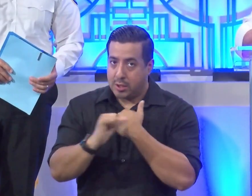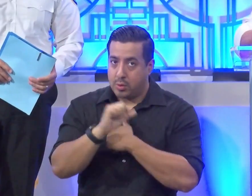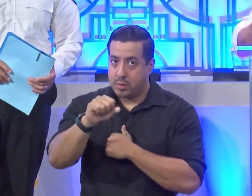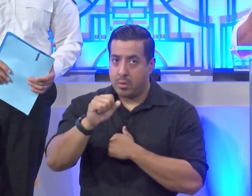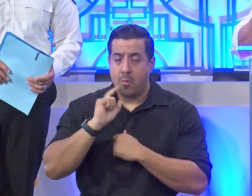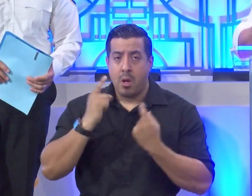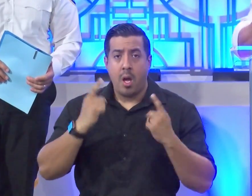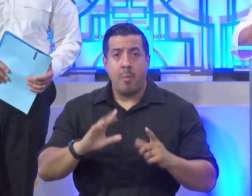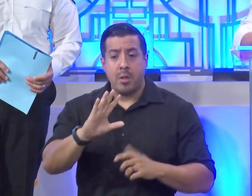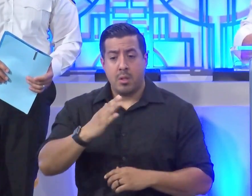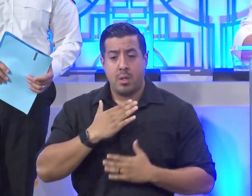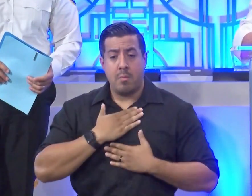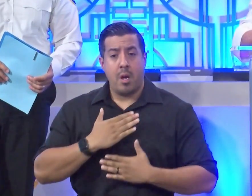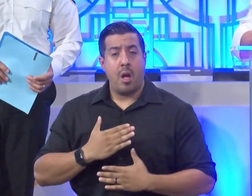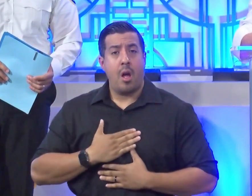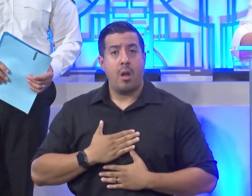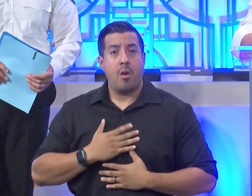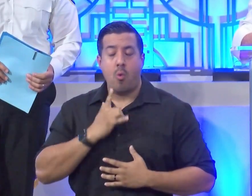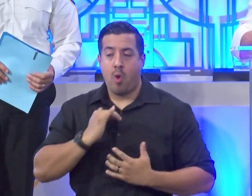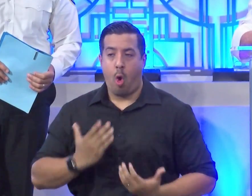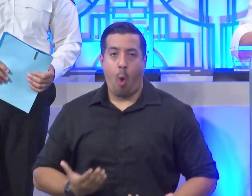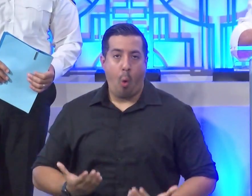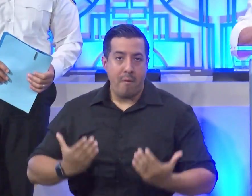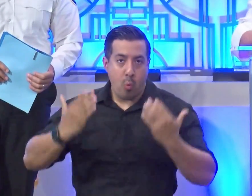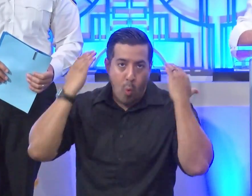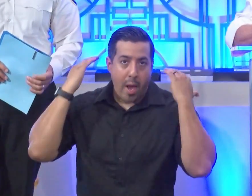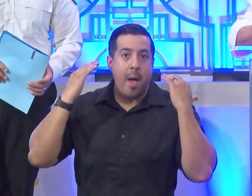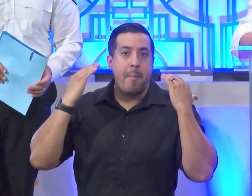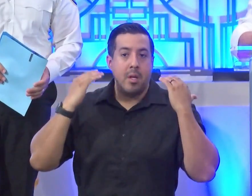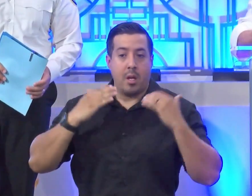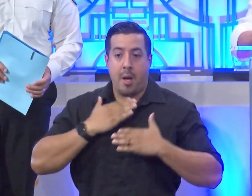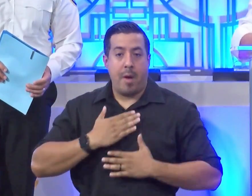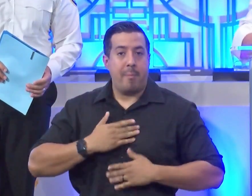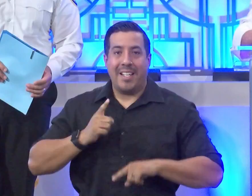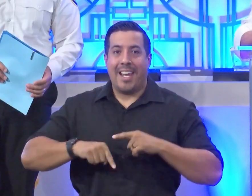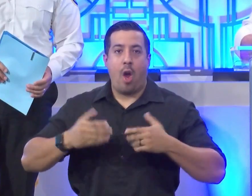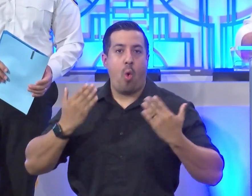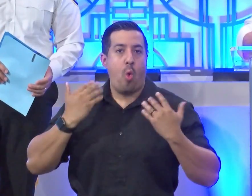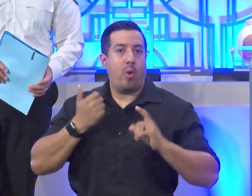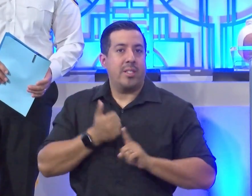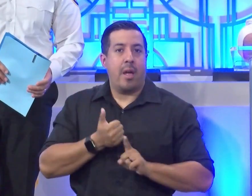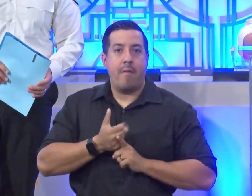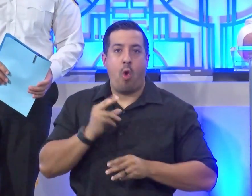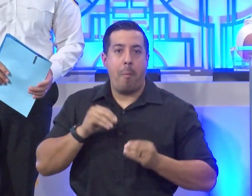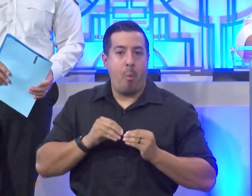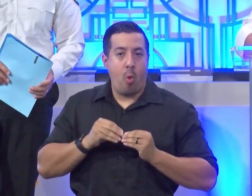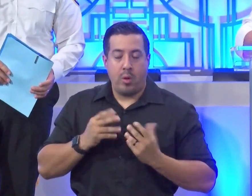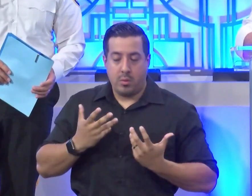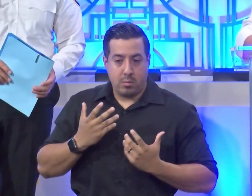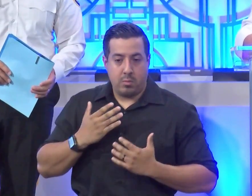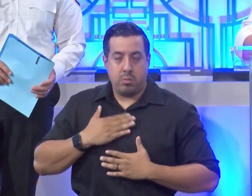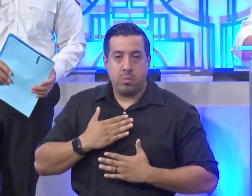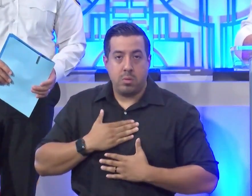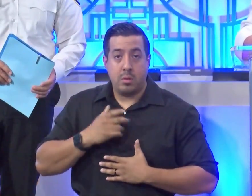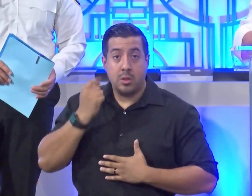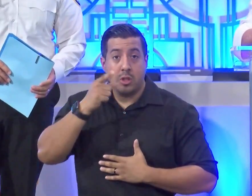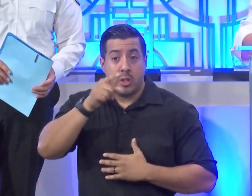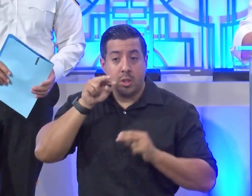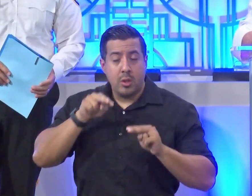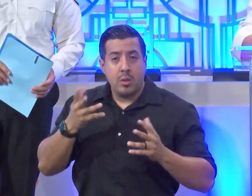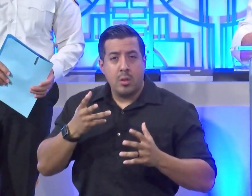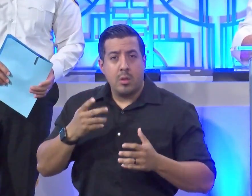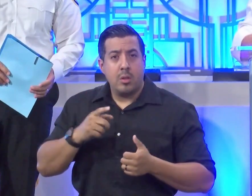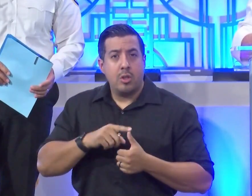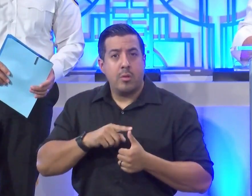when your body's cooling mechanisms are overwhelmed and your body stops cooling itself. The hallmark symptoms, which people need to watch out for, the